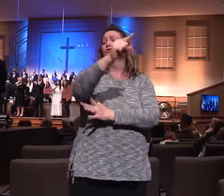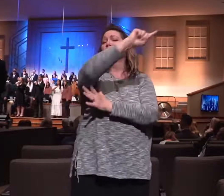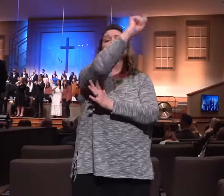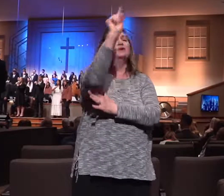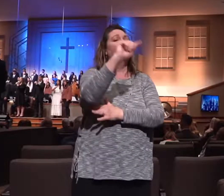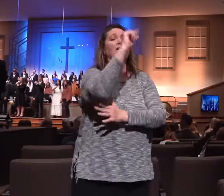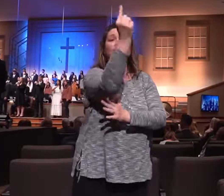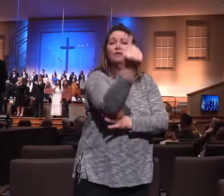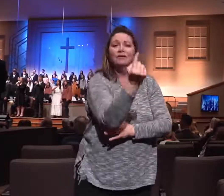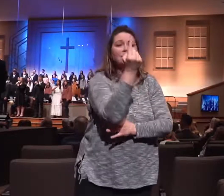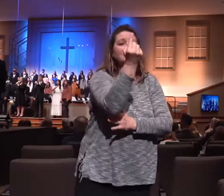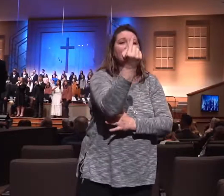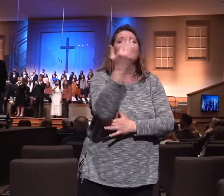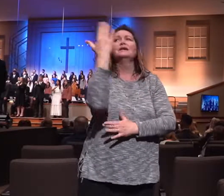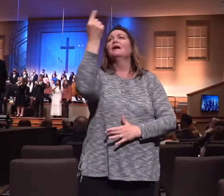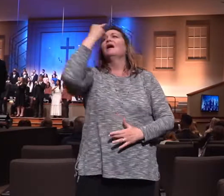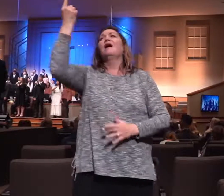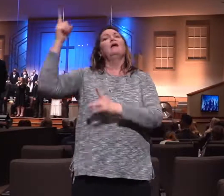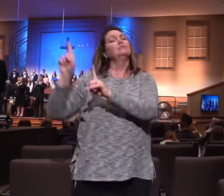Jesus,